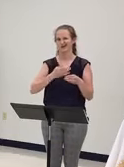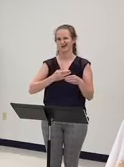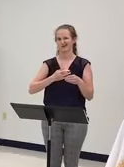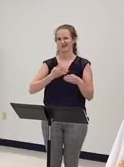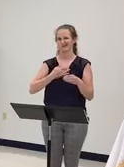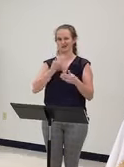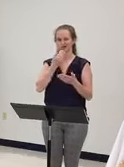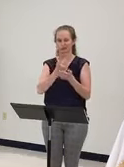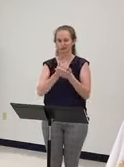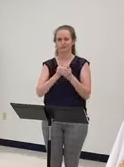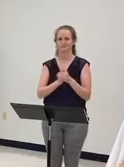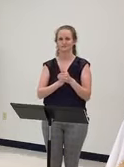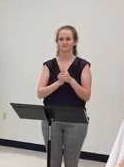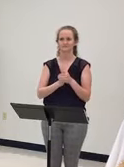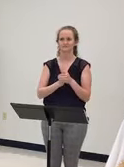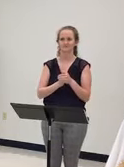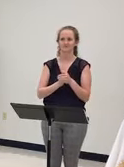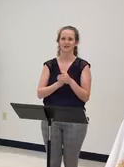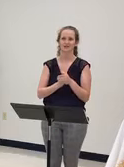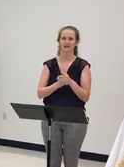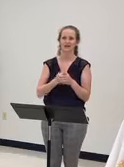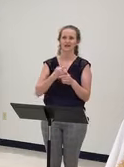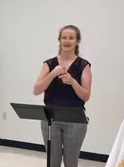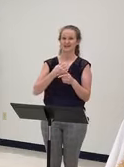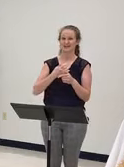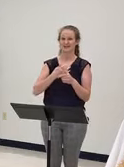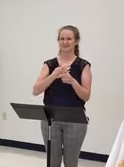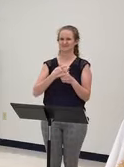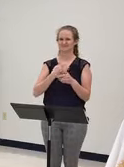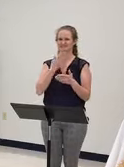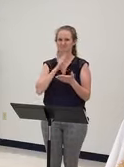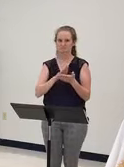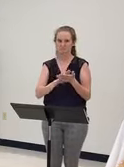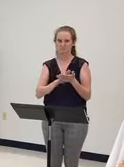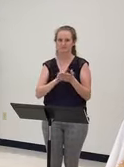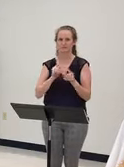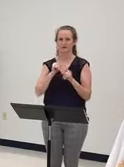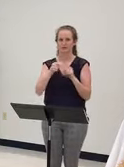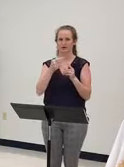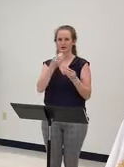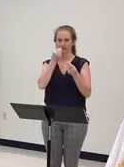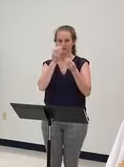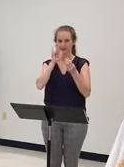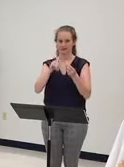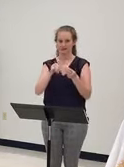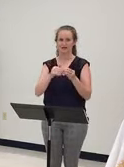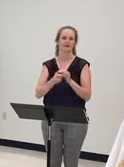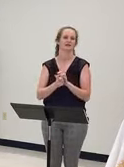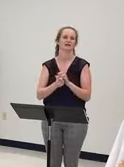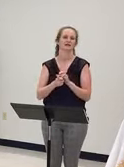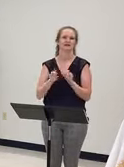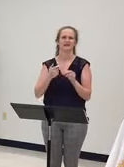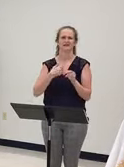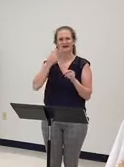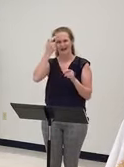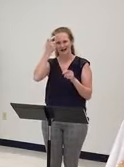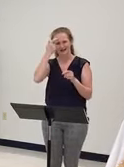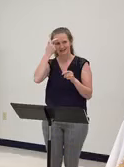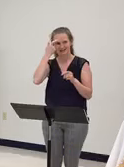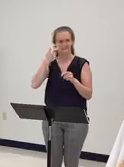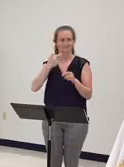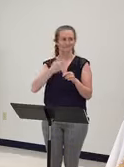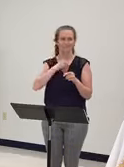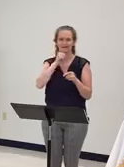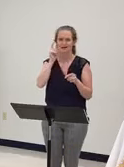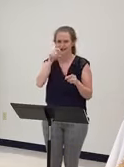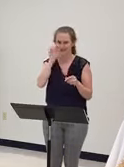feel when I eat at that place. I think, why did I eat that much? Why did I order that much? I don't need it. You feel those